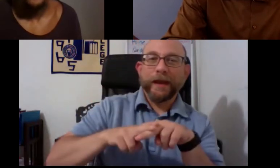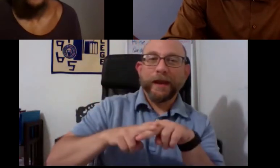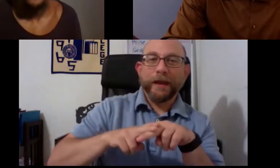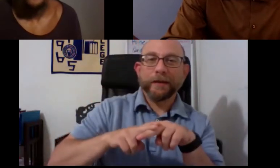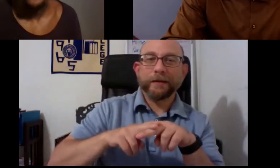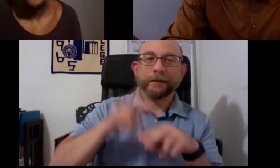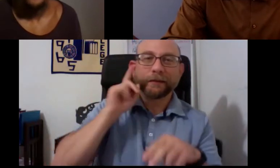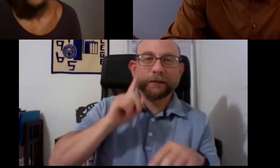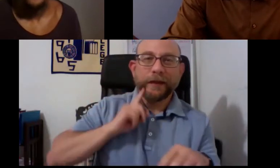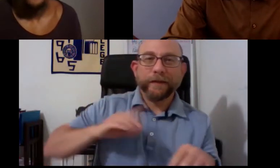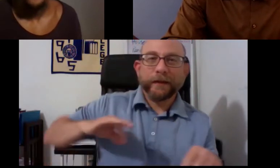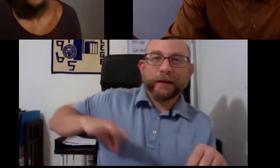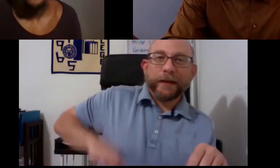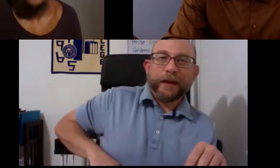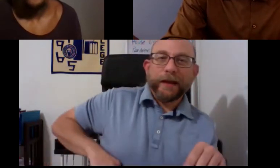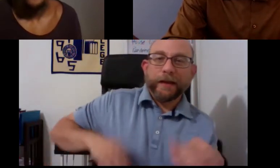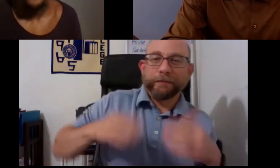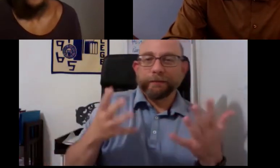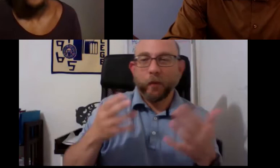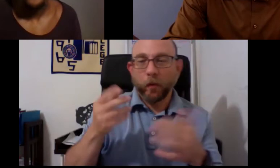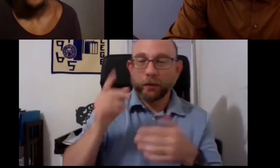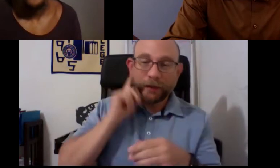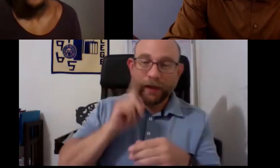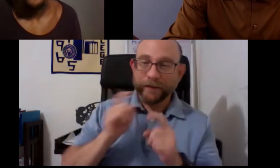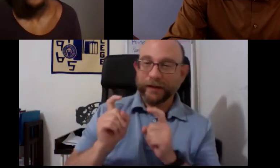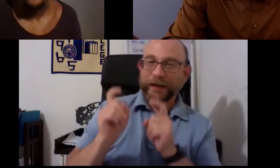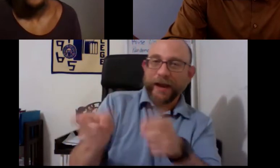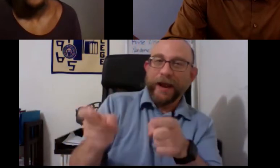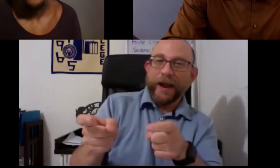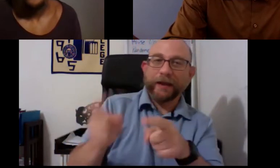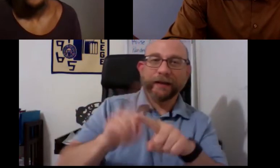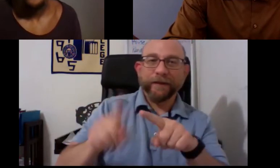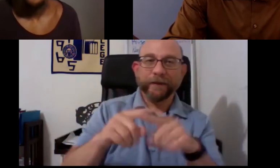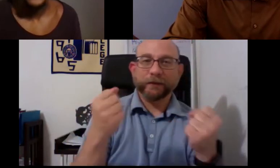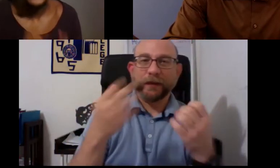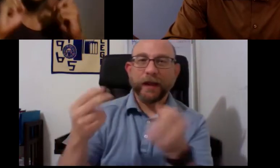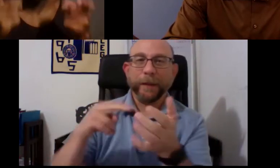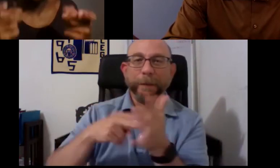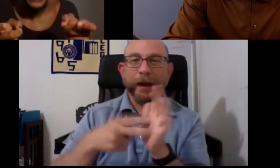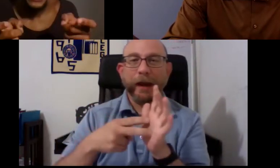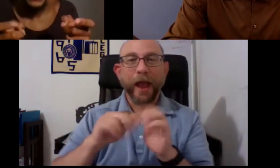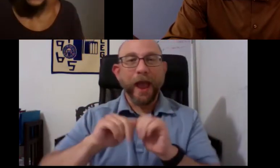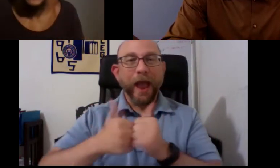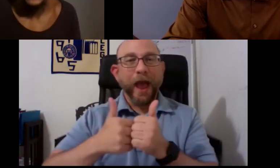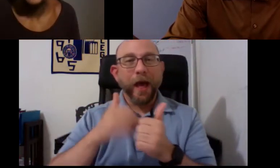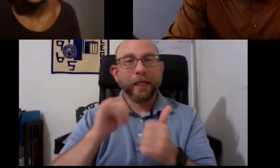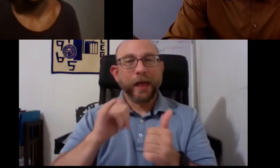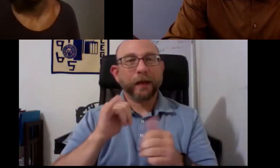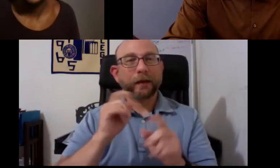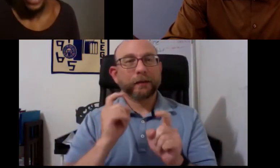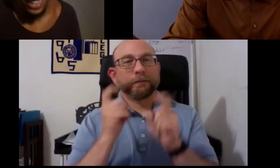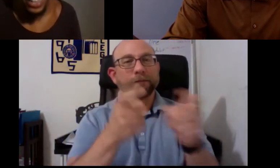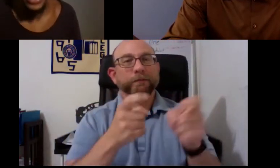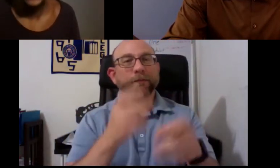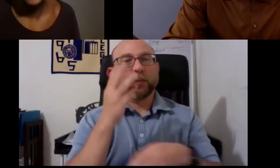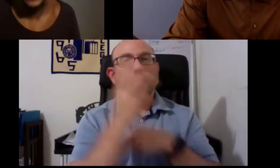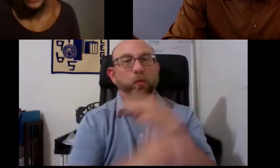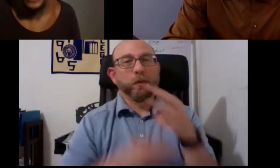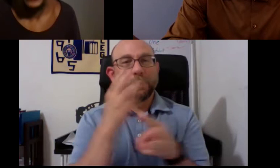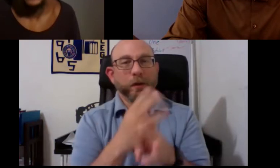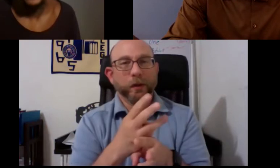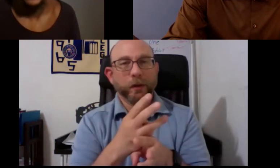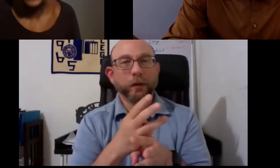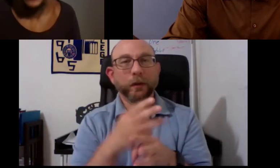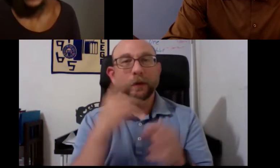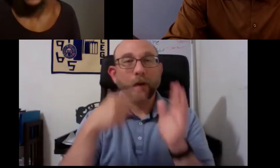So when you're talking about deaf gain, it's signed as, it's not signed as given. There's 3 different signs that I've seen. Some use